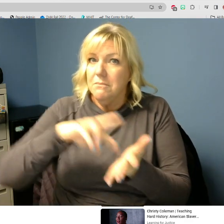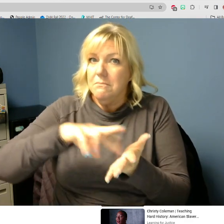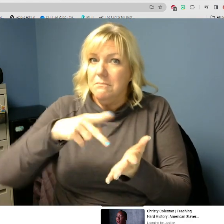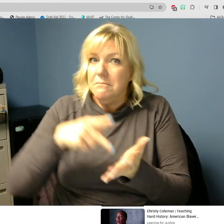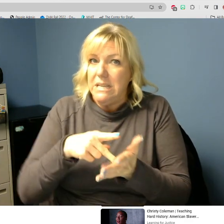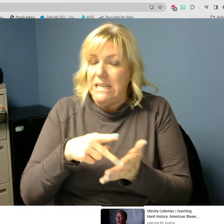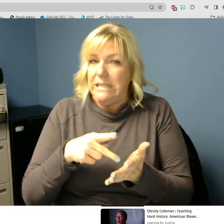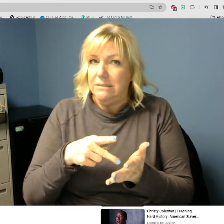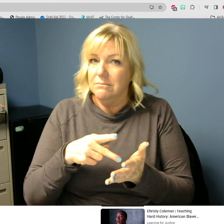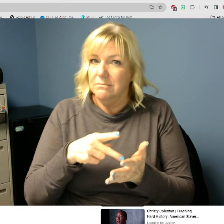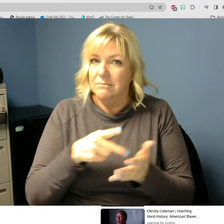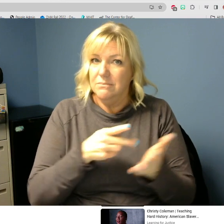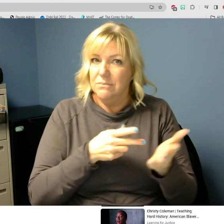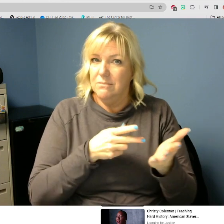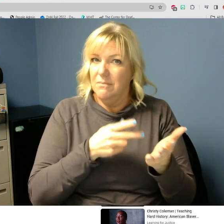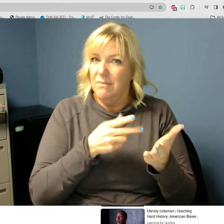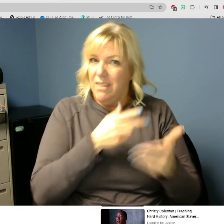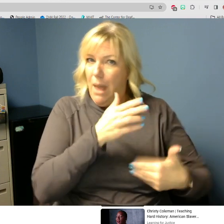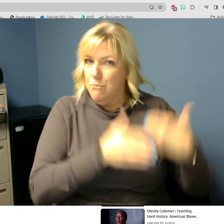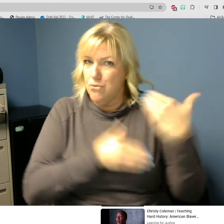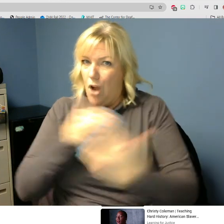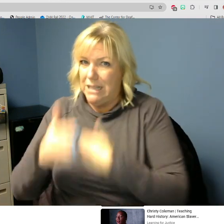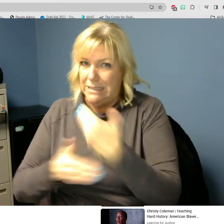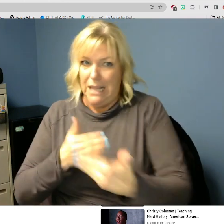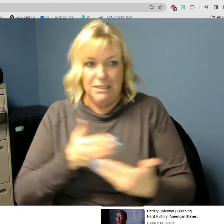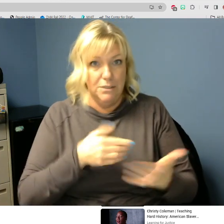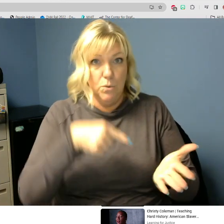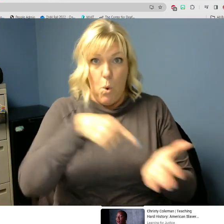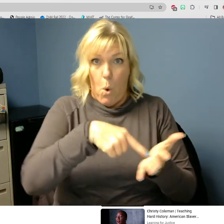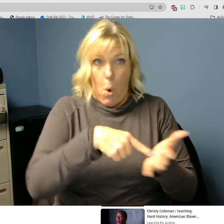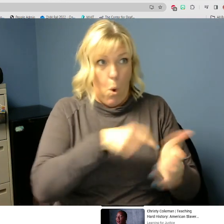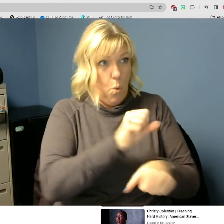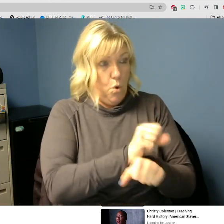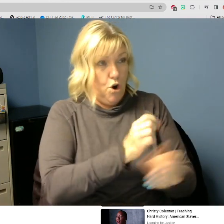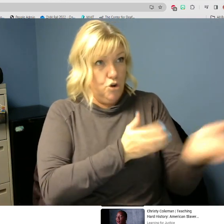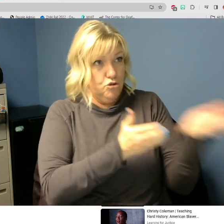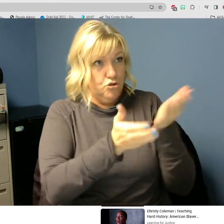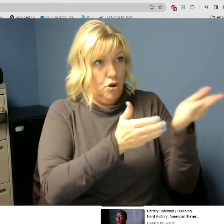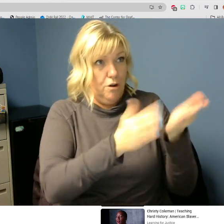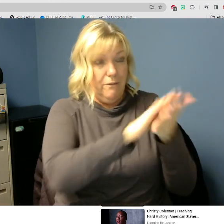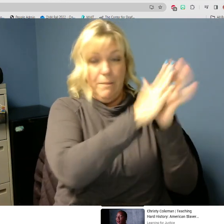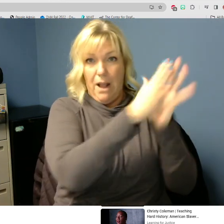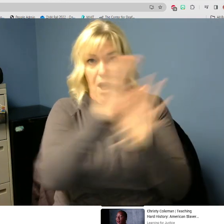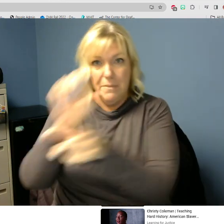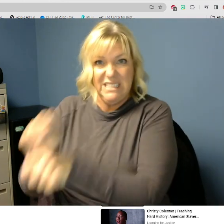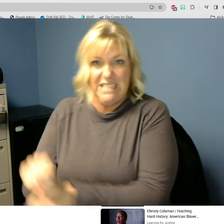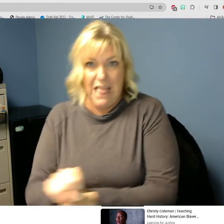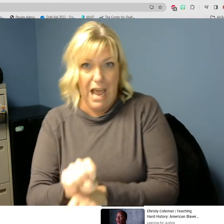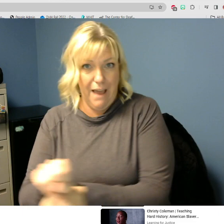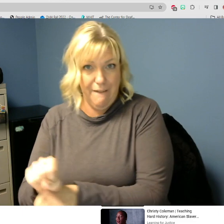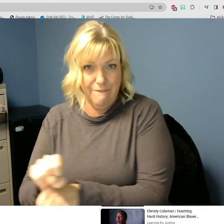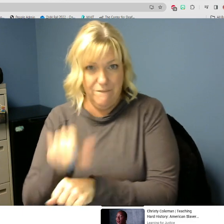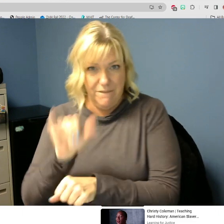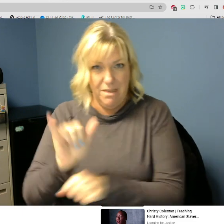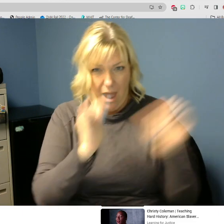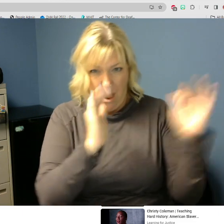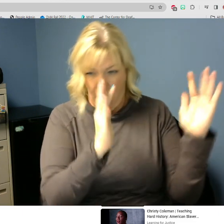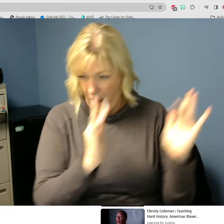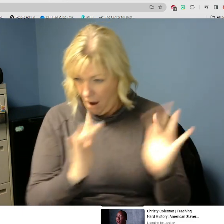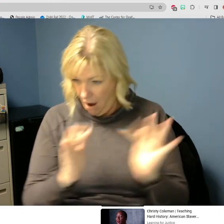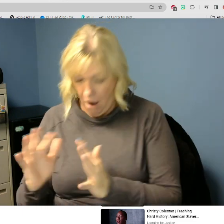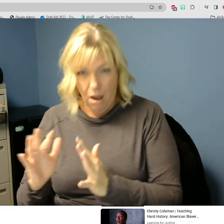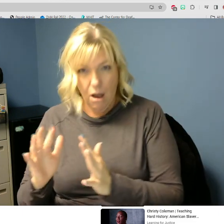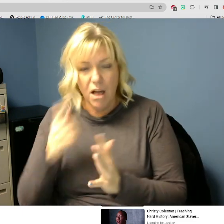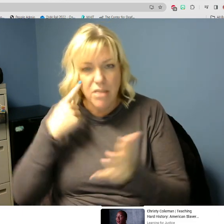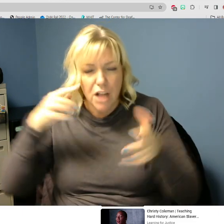of servitude to slavery because it's like a shock to white landowners that white people